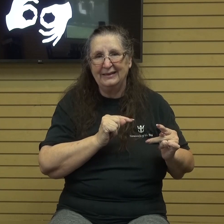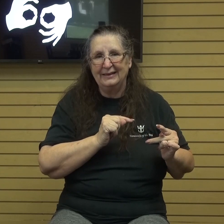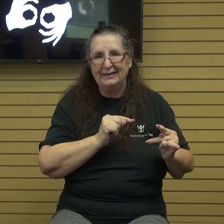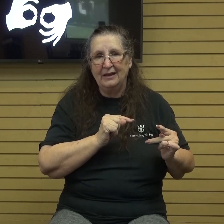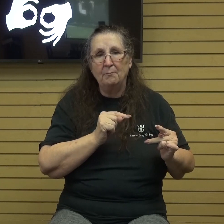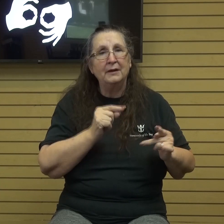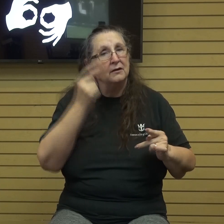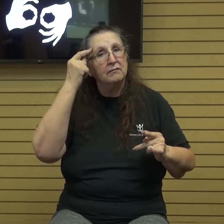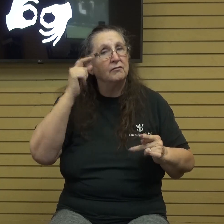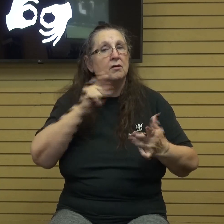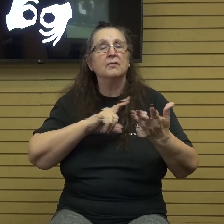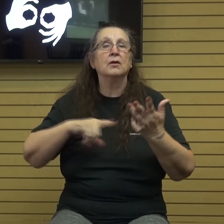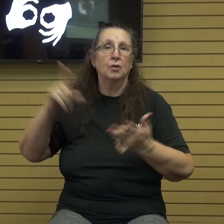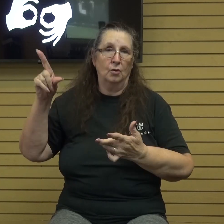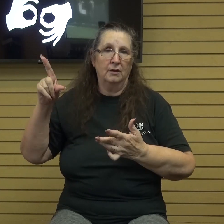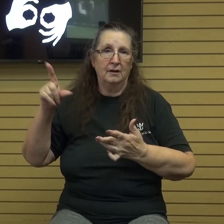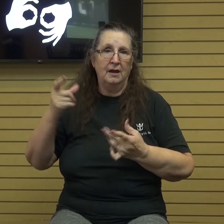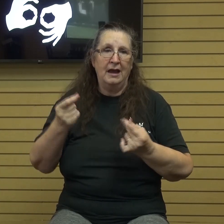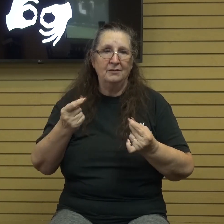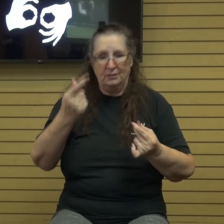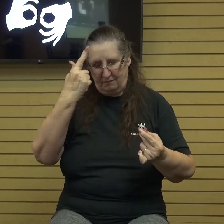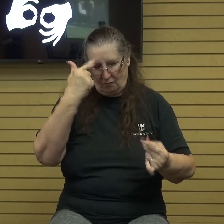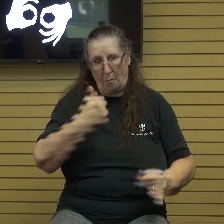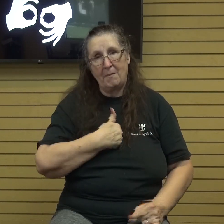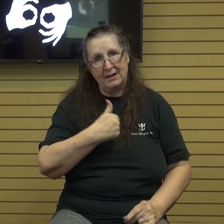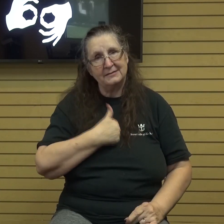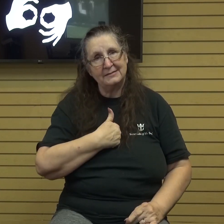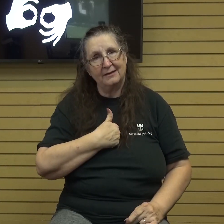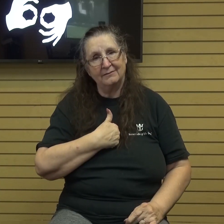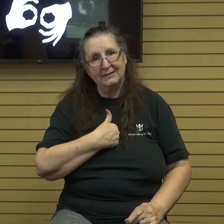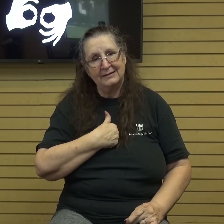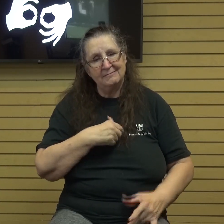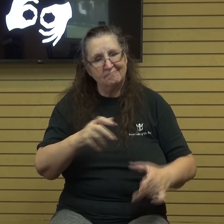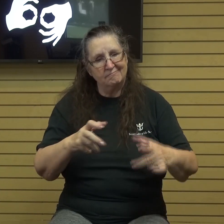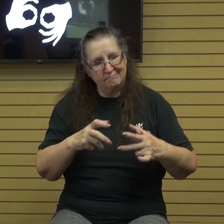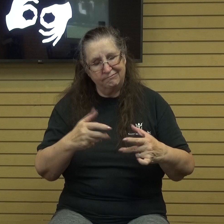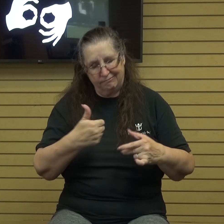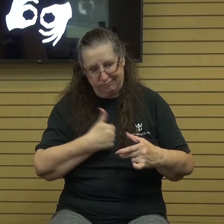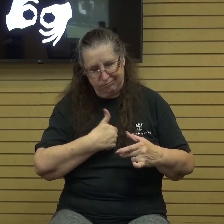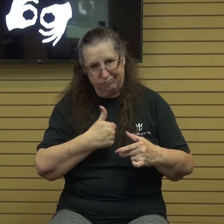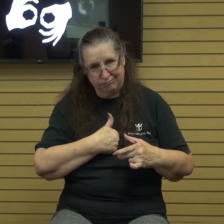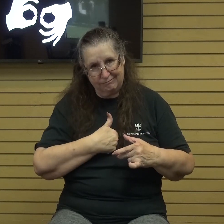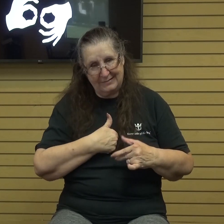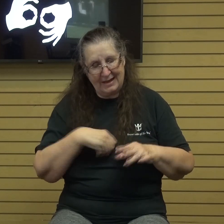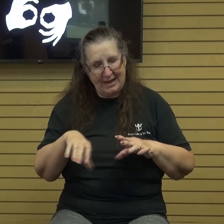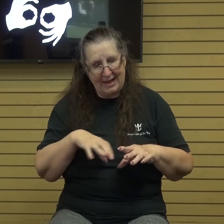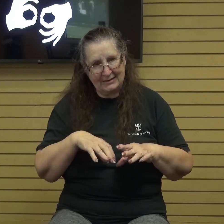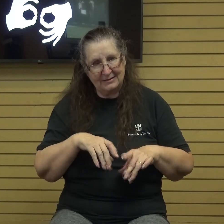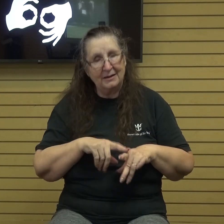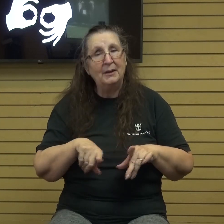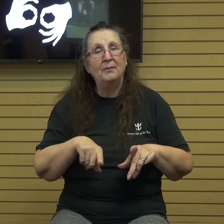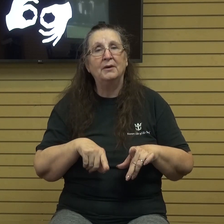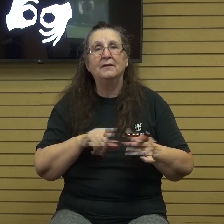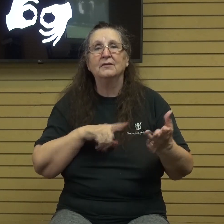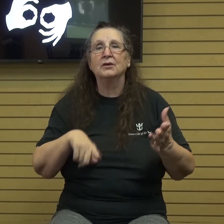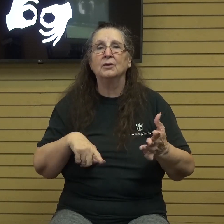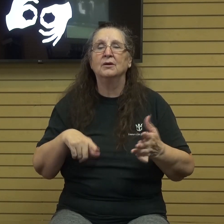Lord. But I was doing it unto myself and in very selfish actions, but still the Lord showed